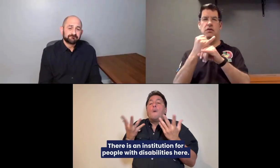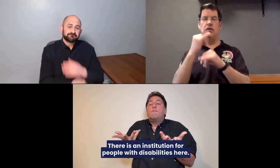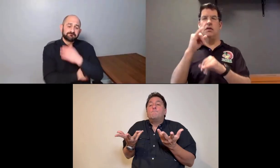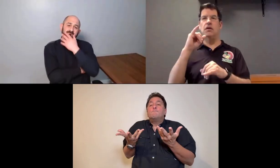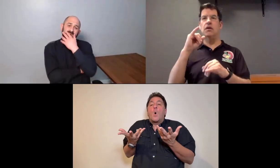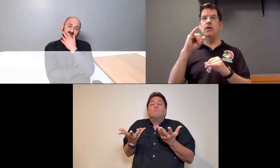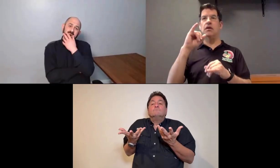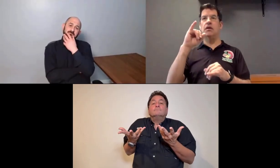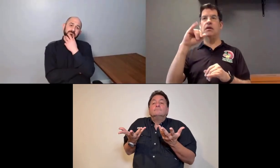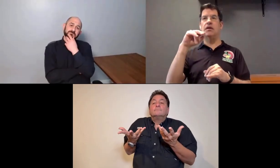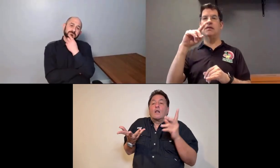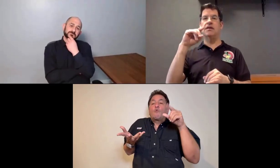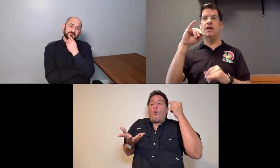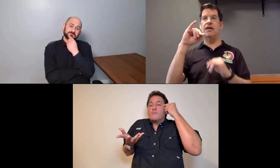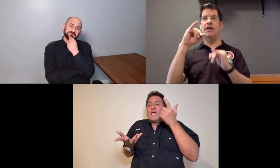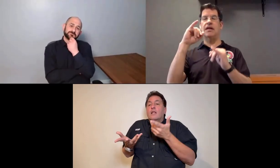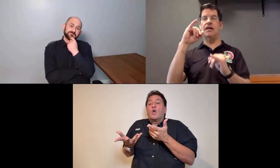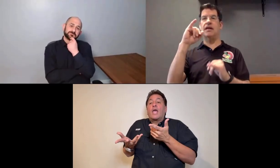disabilities here.